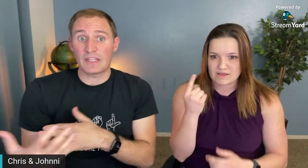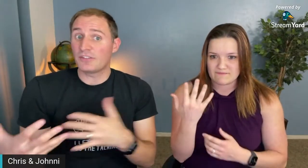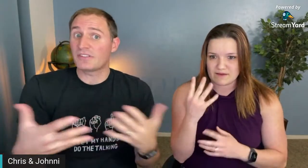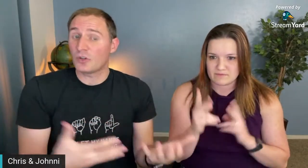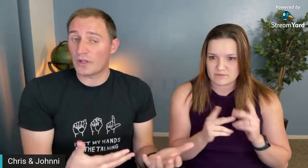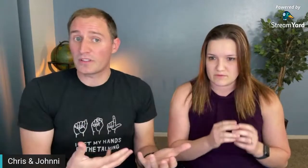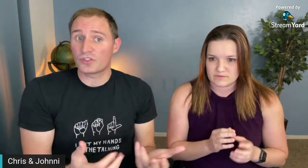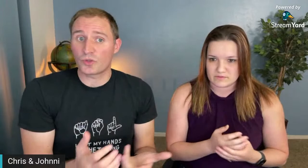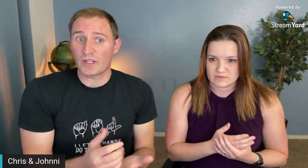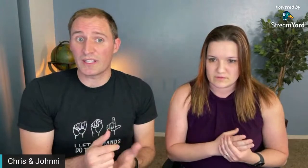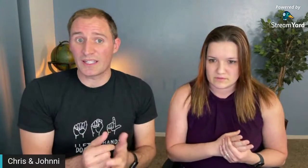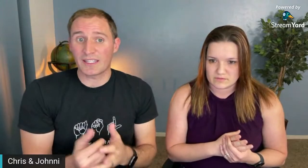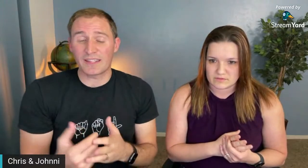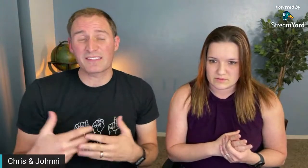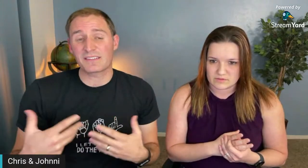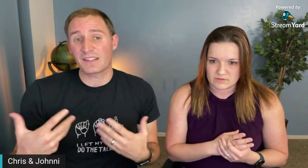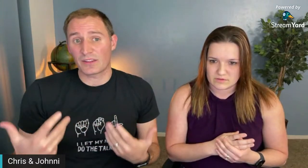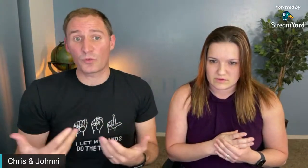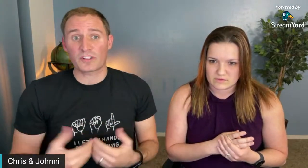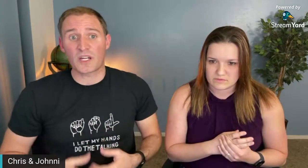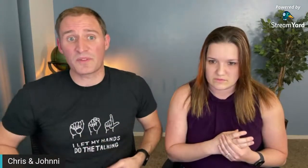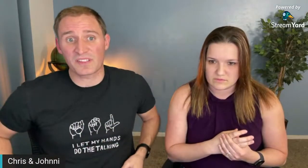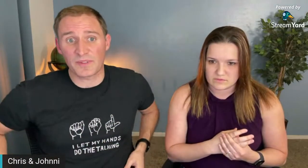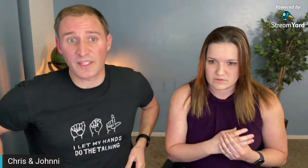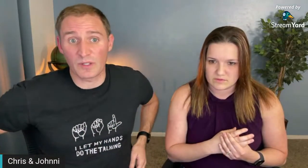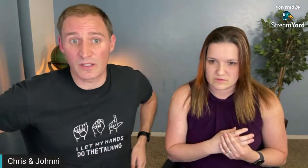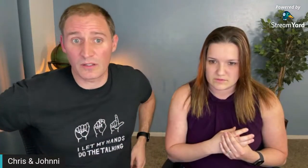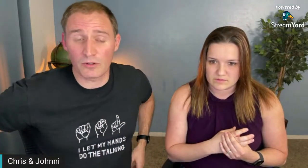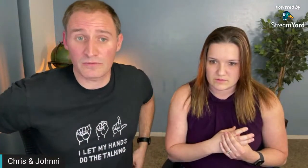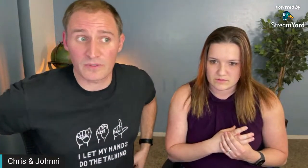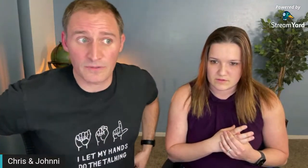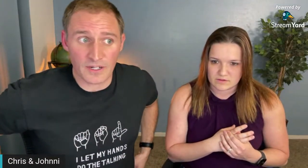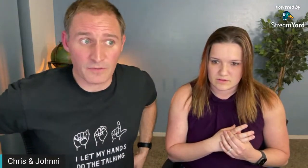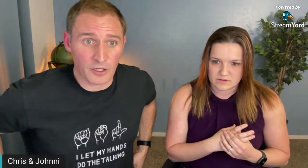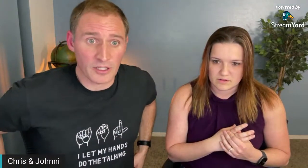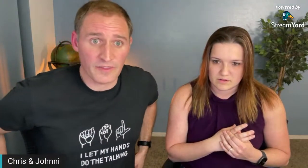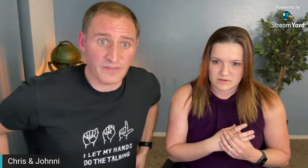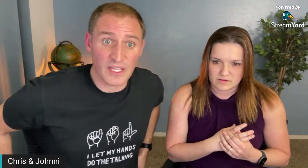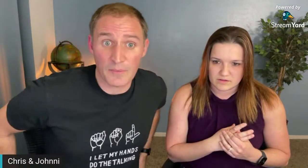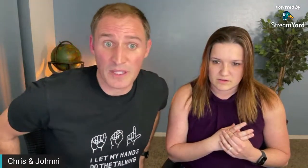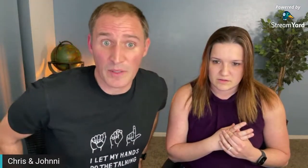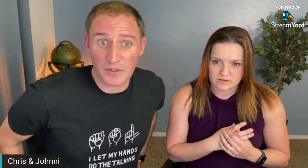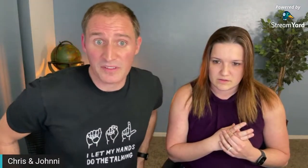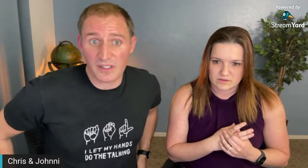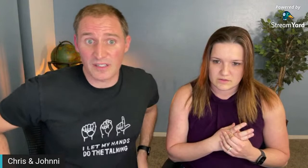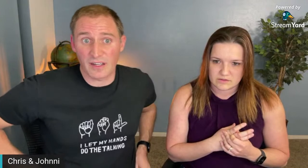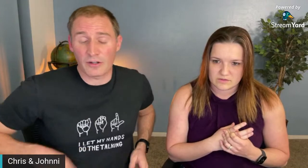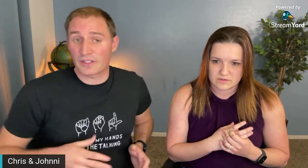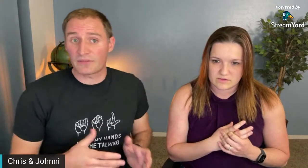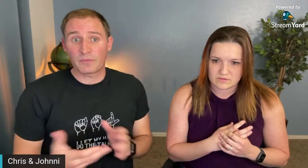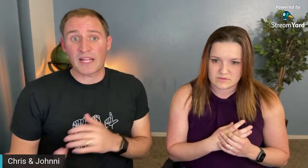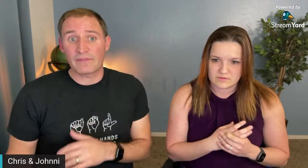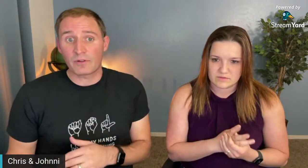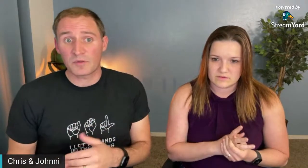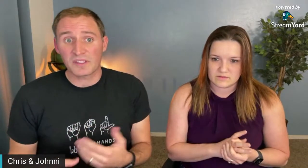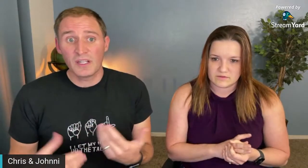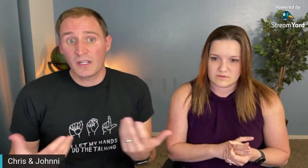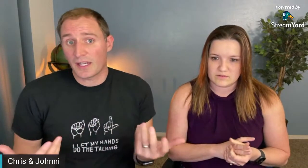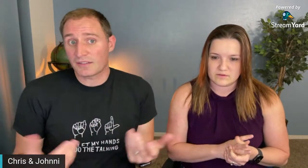you still want to join, again, that's the workshop is something that we hold for free for all of the VIP members on all the different platforms.